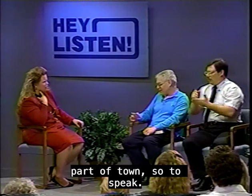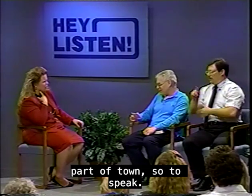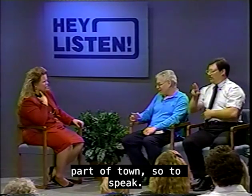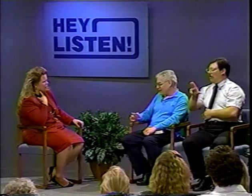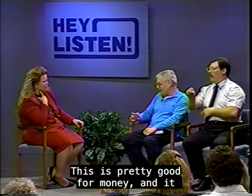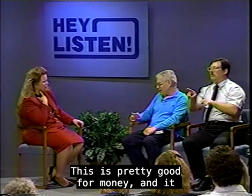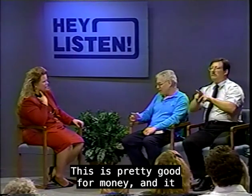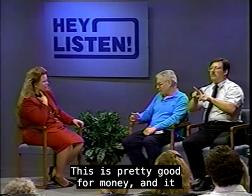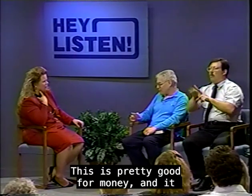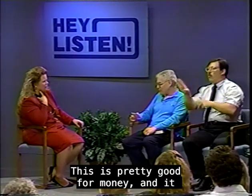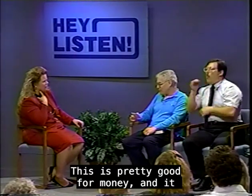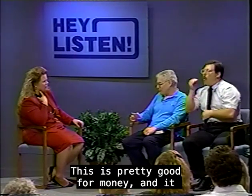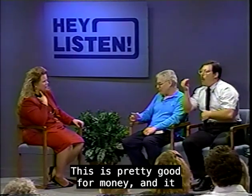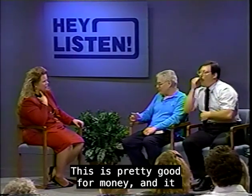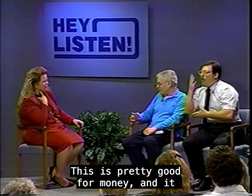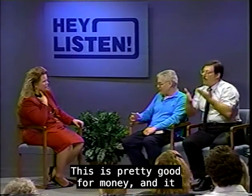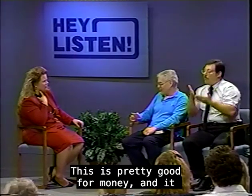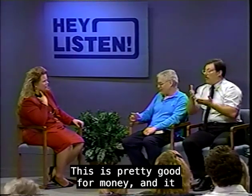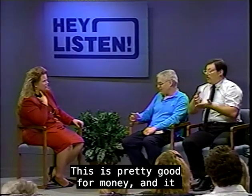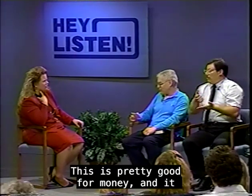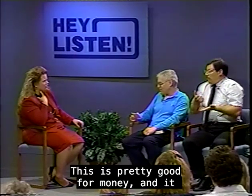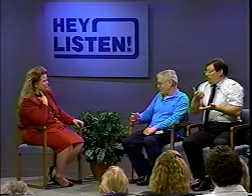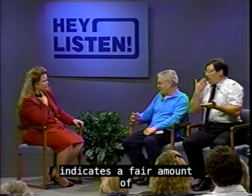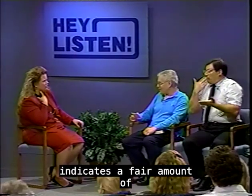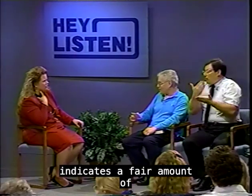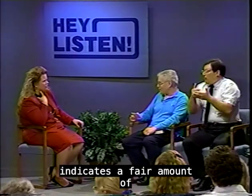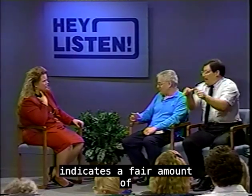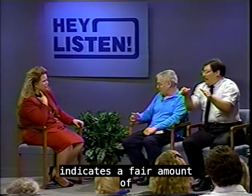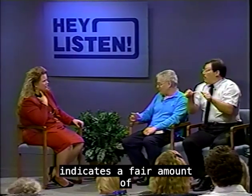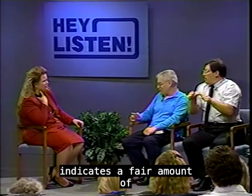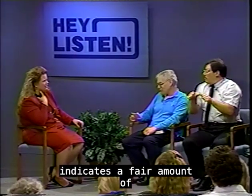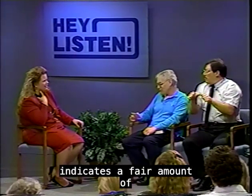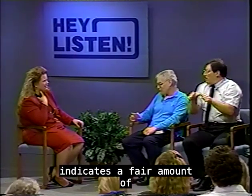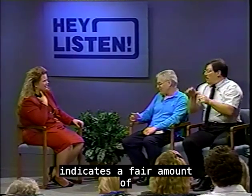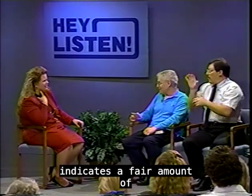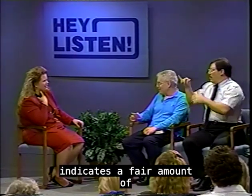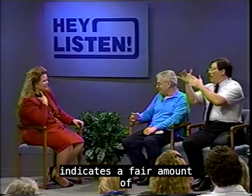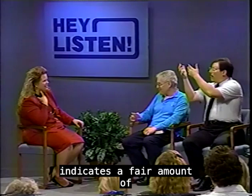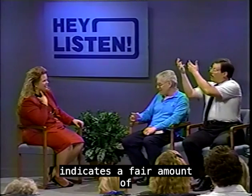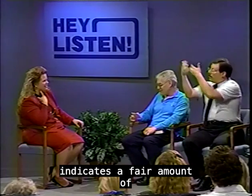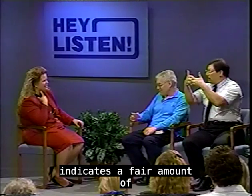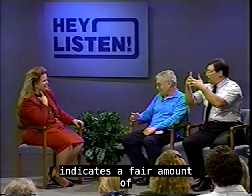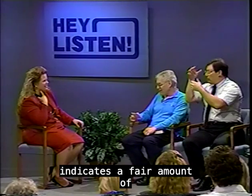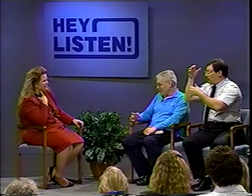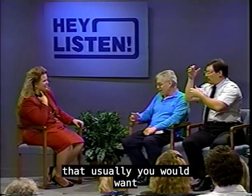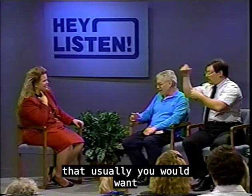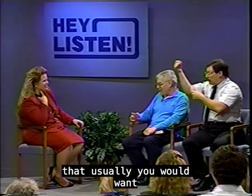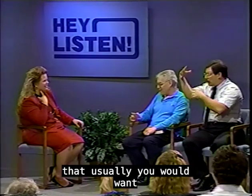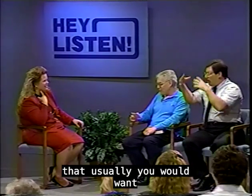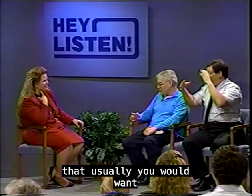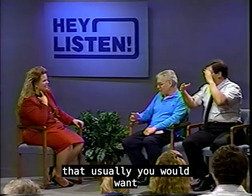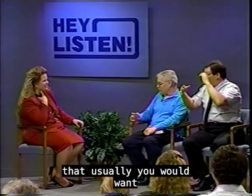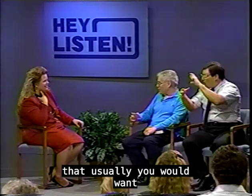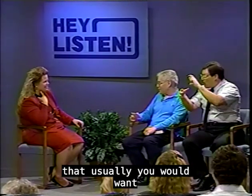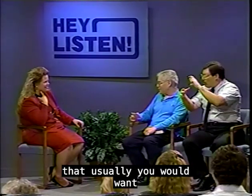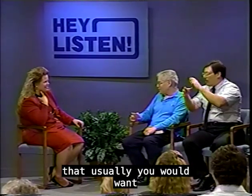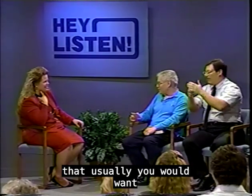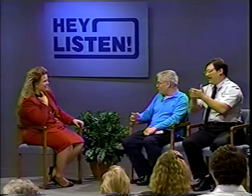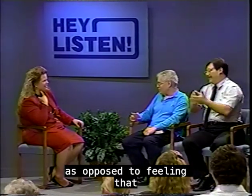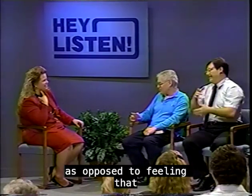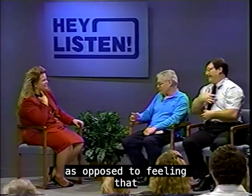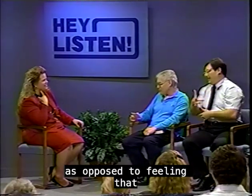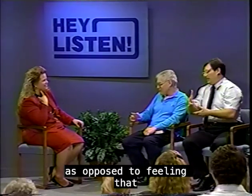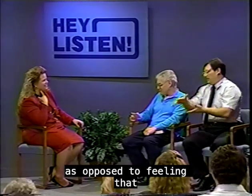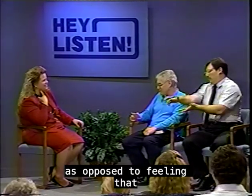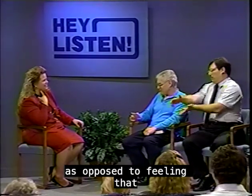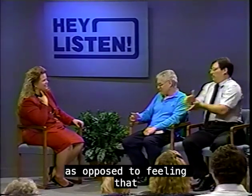to speak. This is pretty good for money, and it eventually indicates a fair amount of financial security here that usually you would want to earn on your